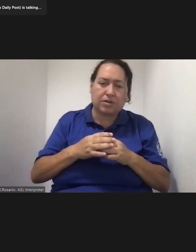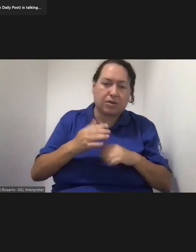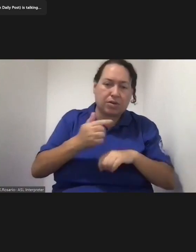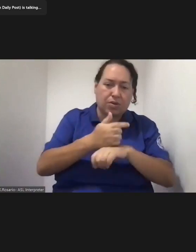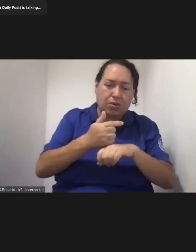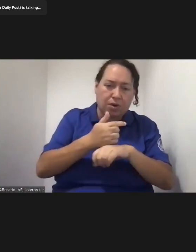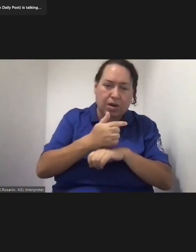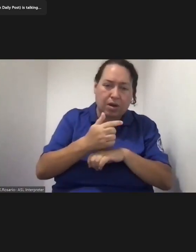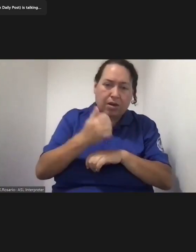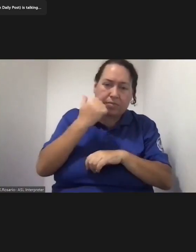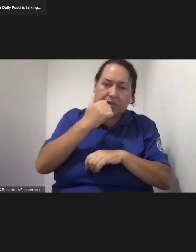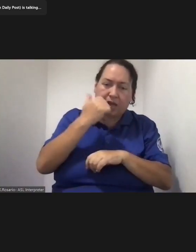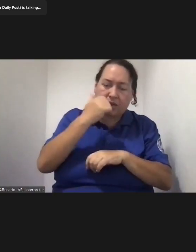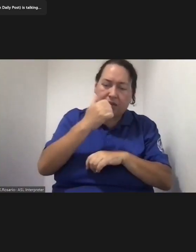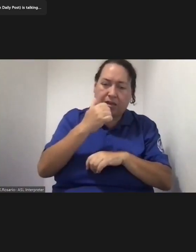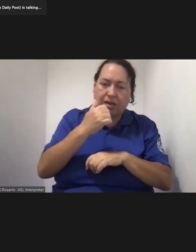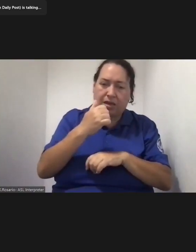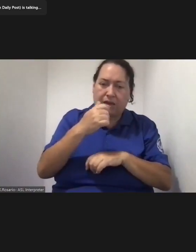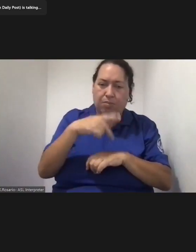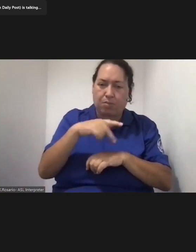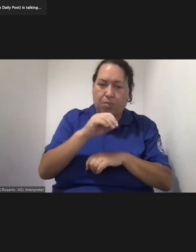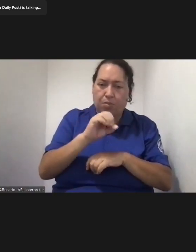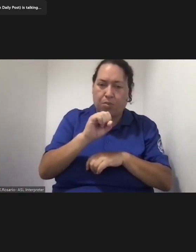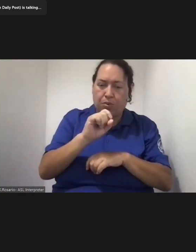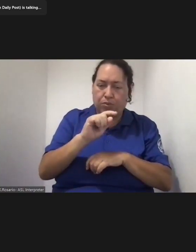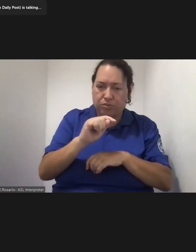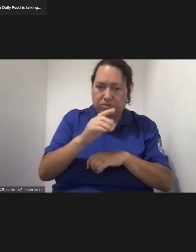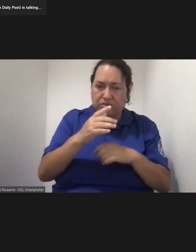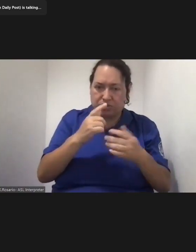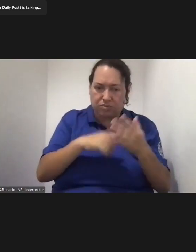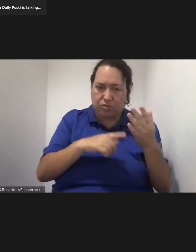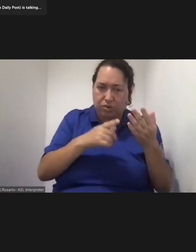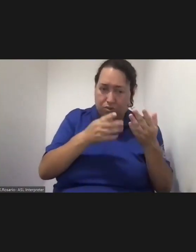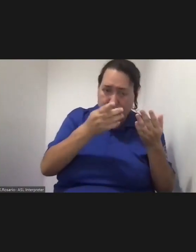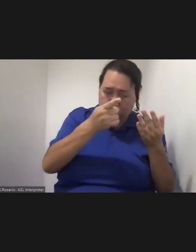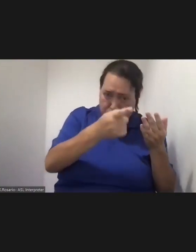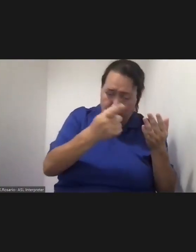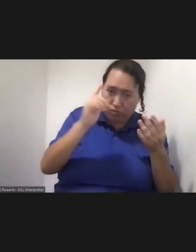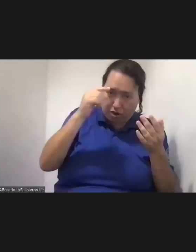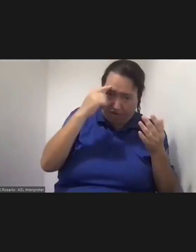Governor. Given what you and your